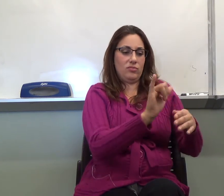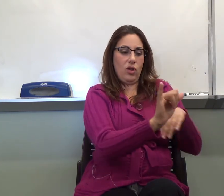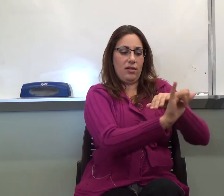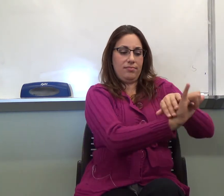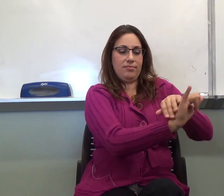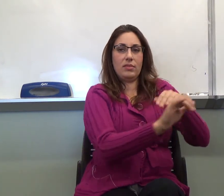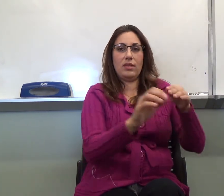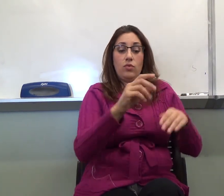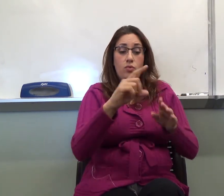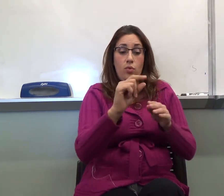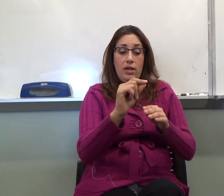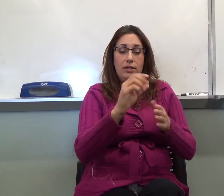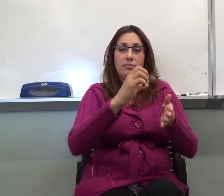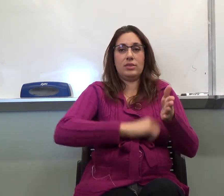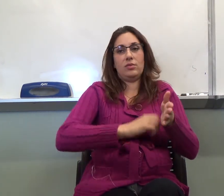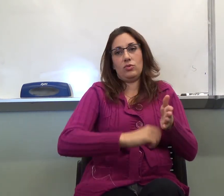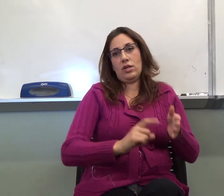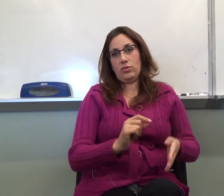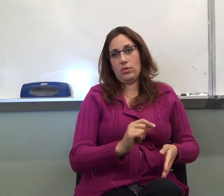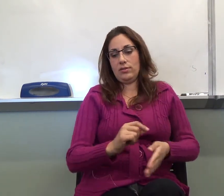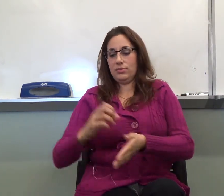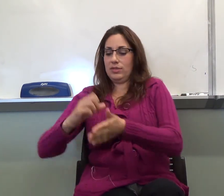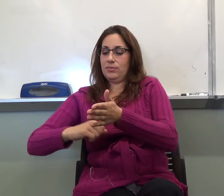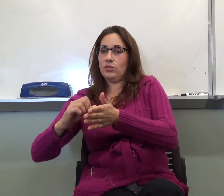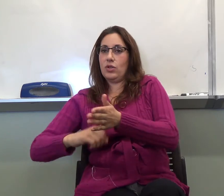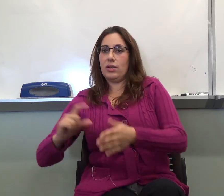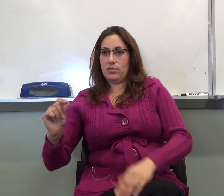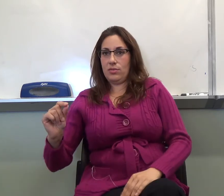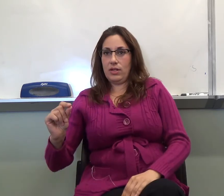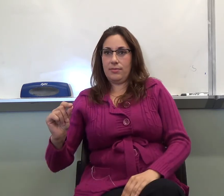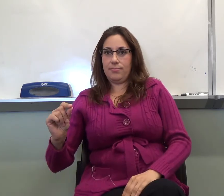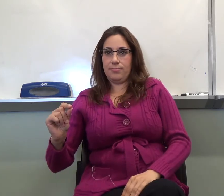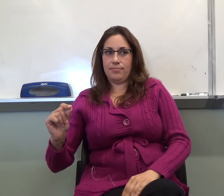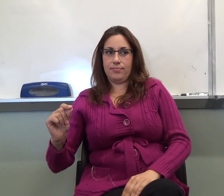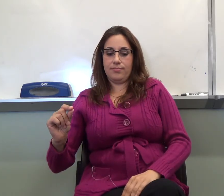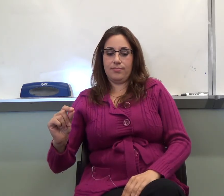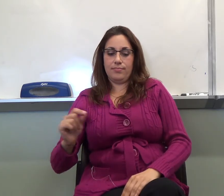6y there. That goes out. So this becomes a minus 12.